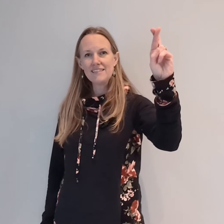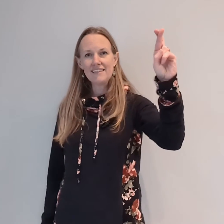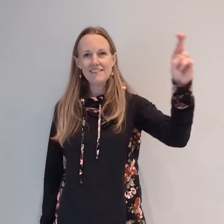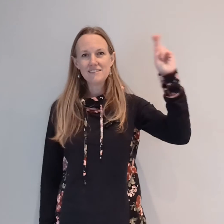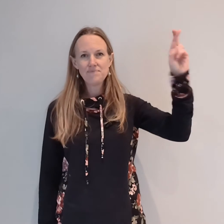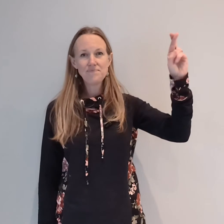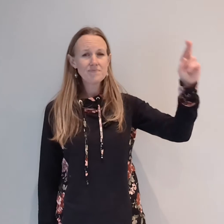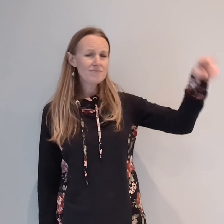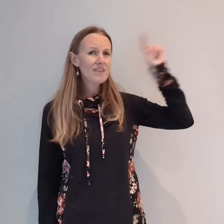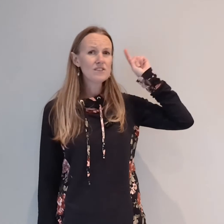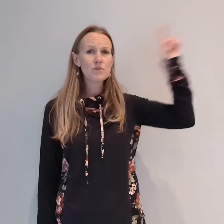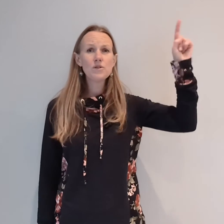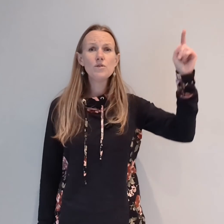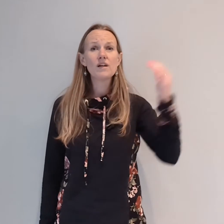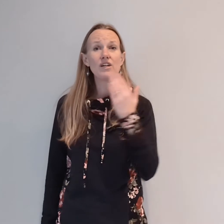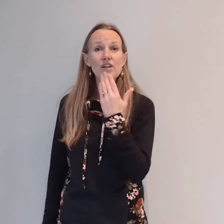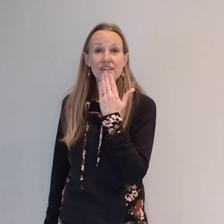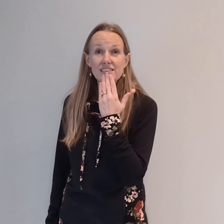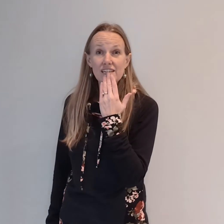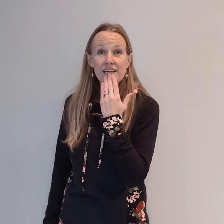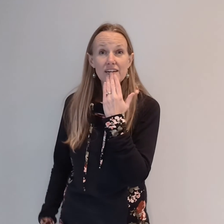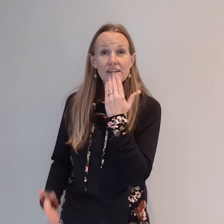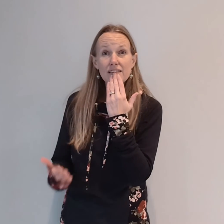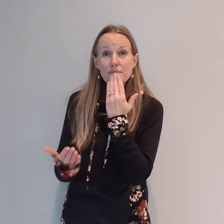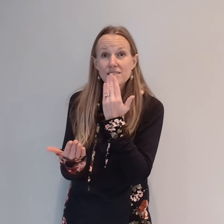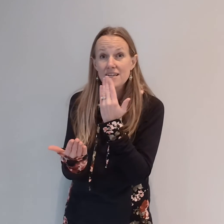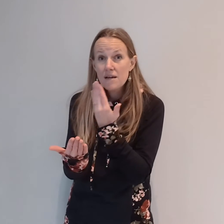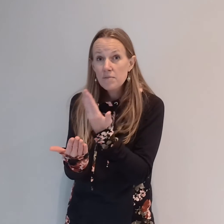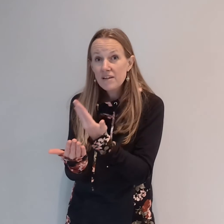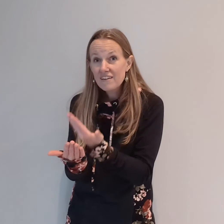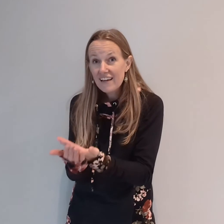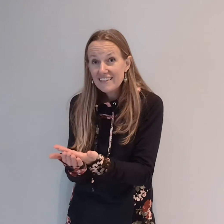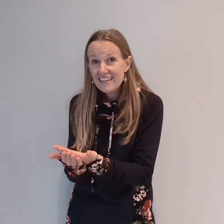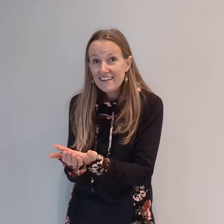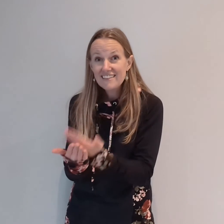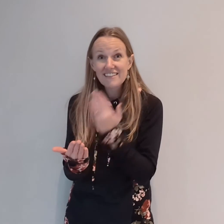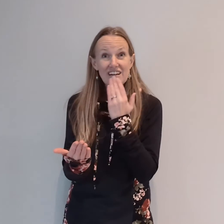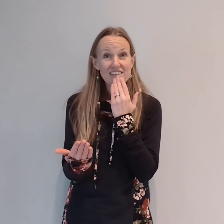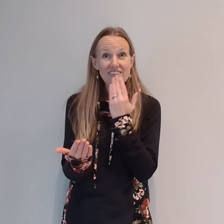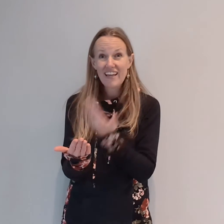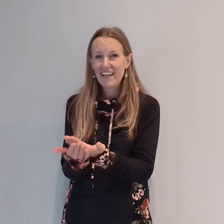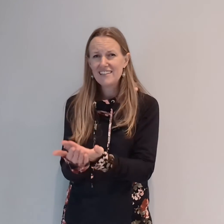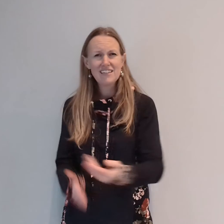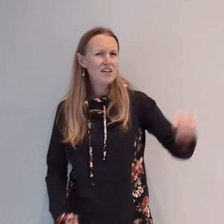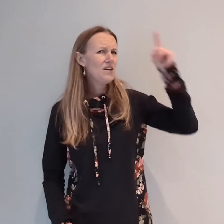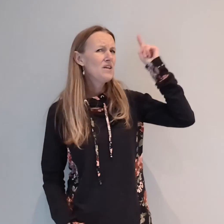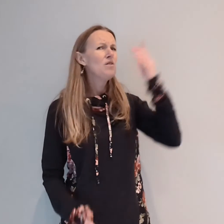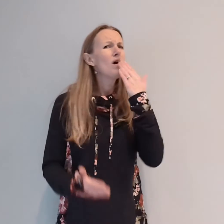like this. So you are good. Starting here at your lips, bringing your hand down into your non-dominant hand. You